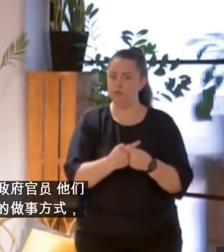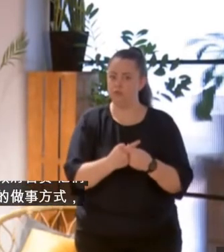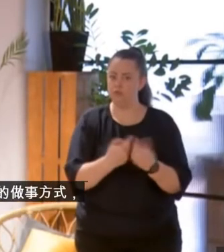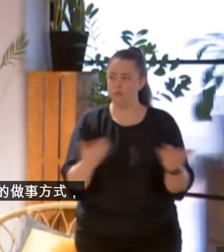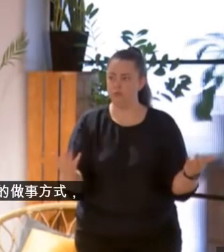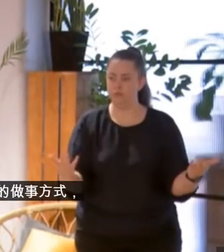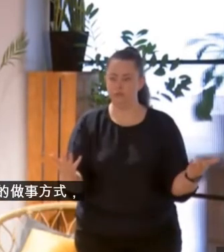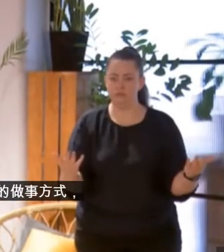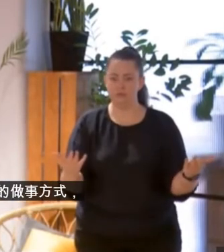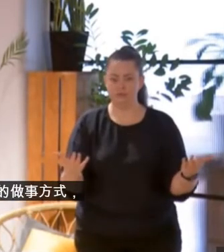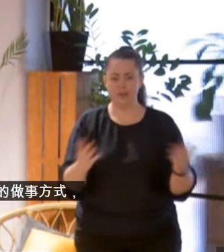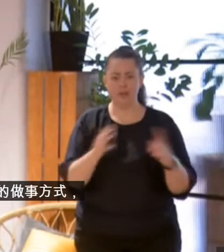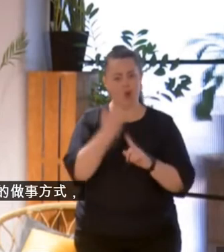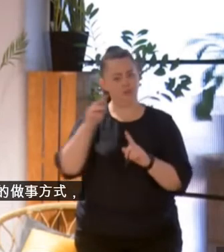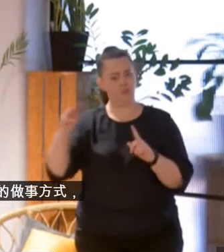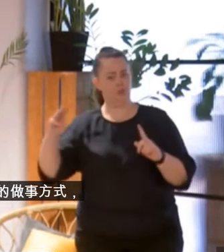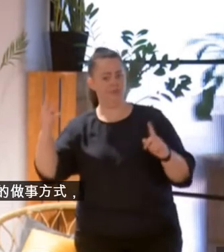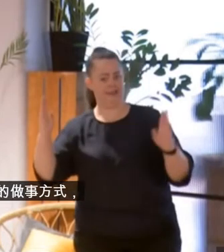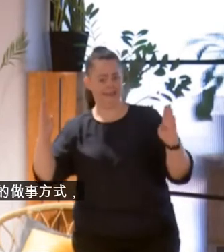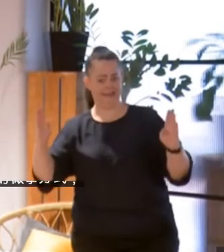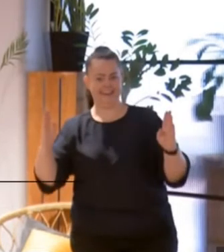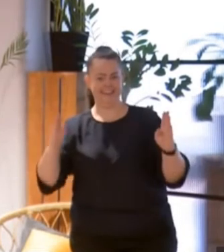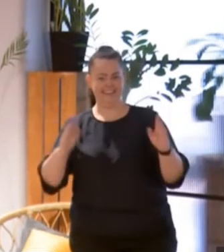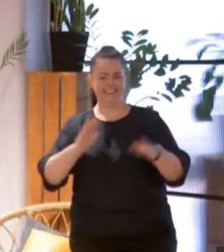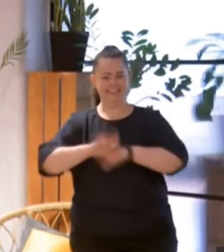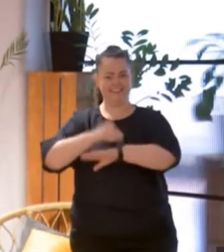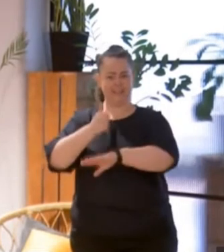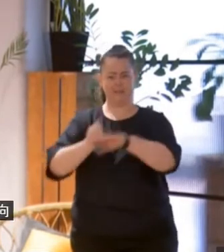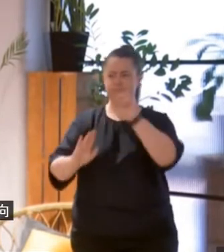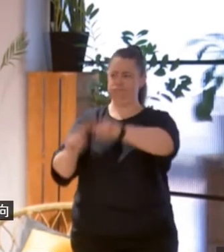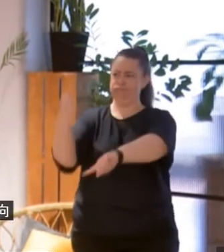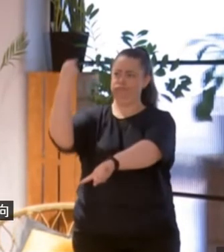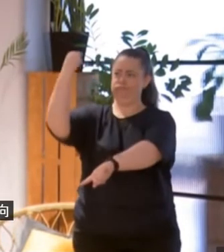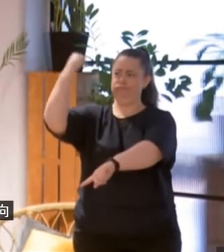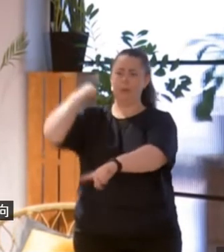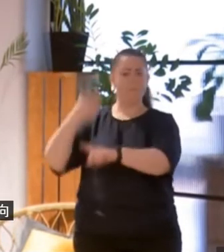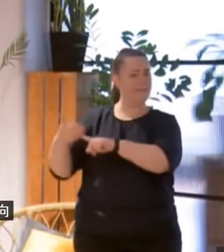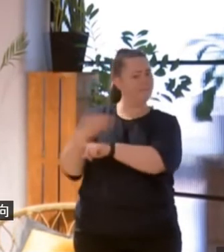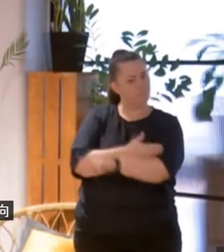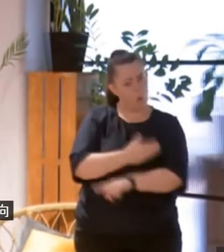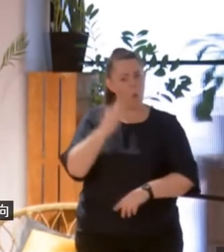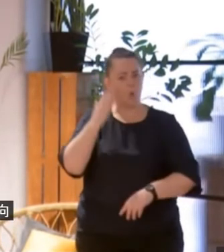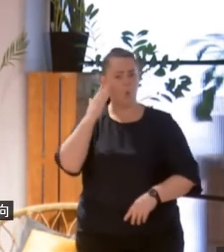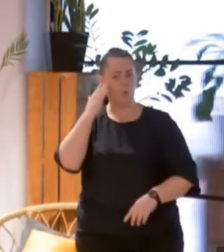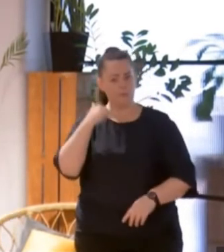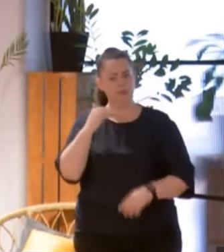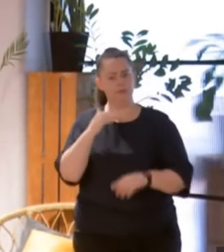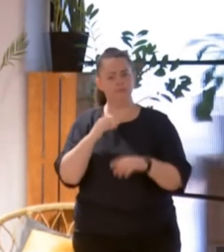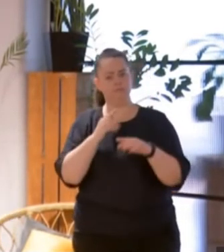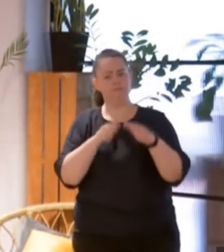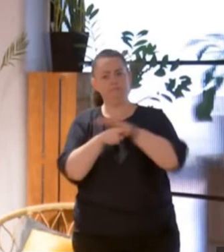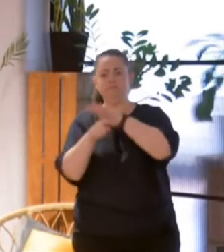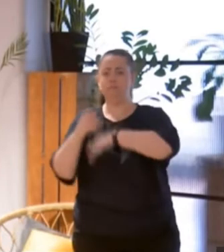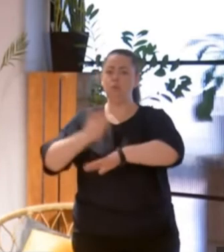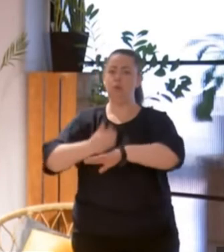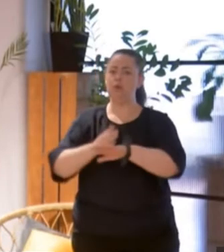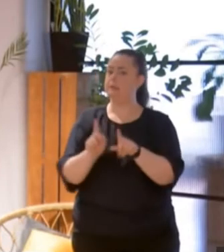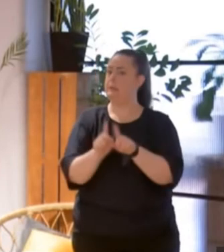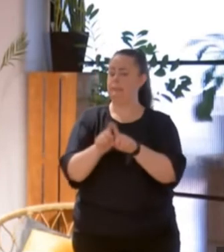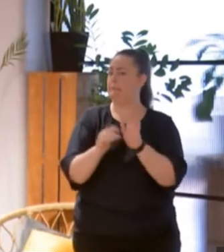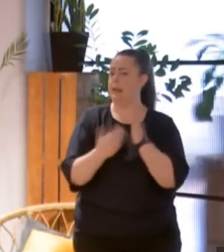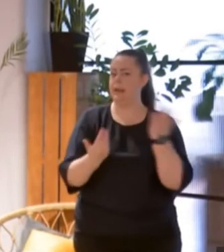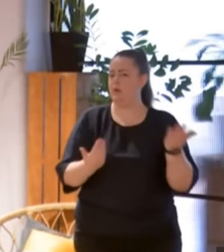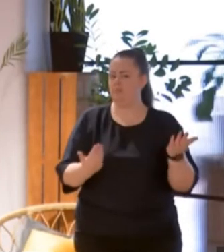better ways of doing things, of thinking outside the box and striking new direction moving forward. And I'm very confident this panel will provide great